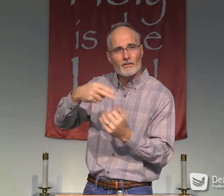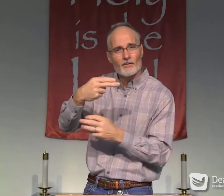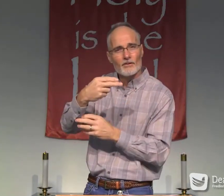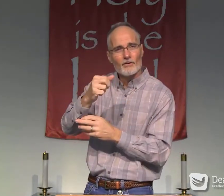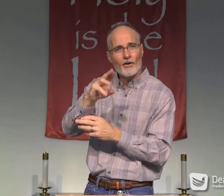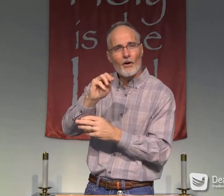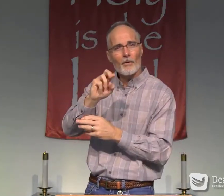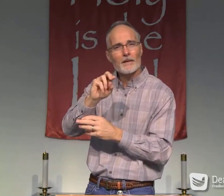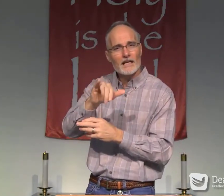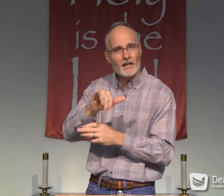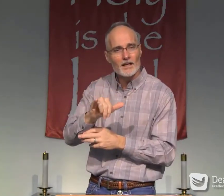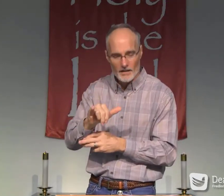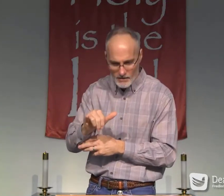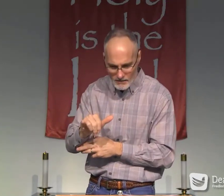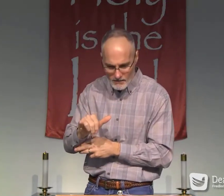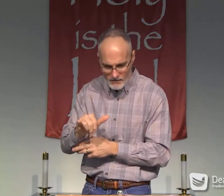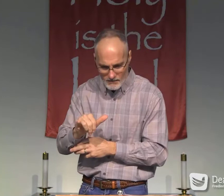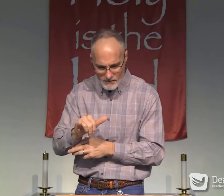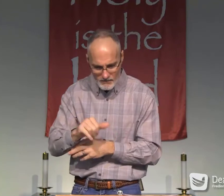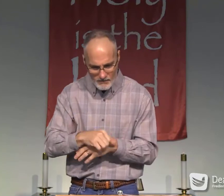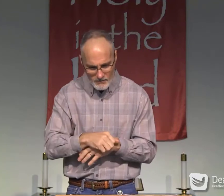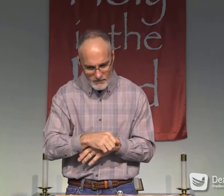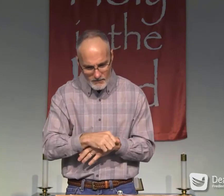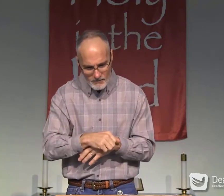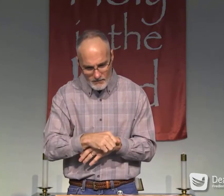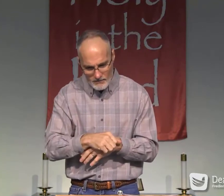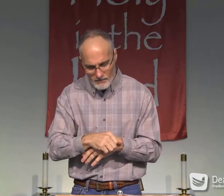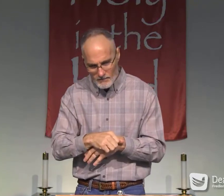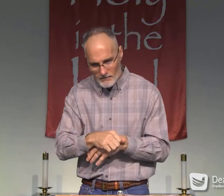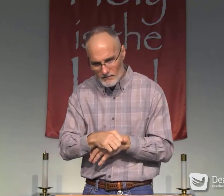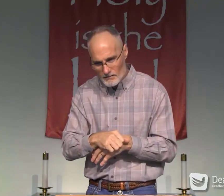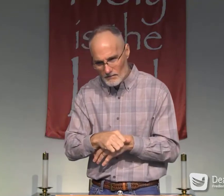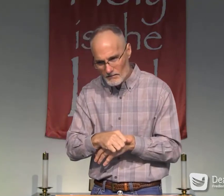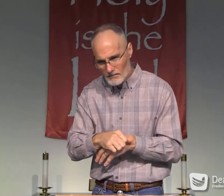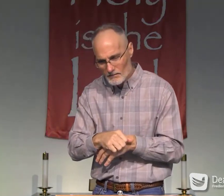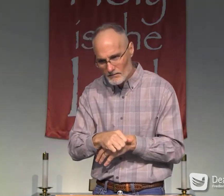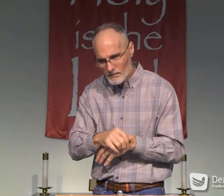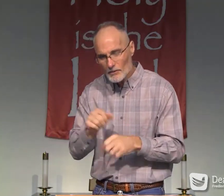relationship in perfect harmony?